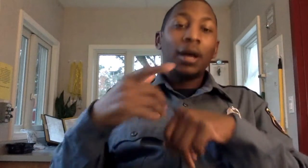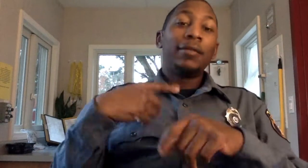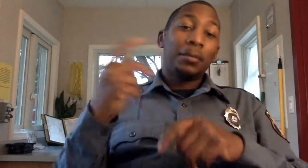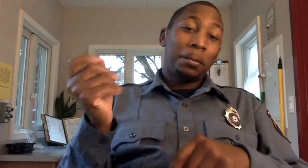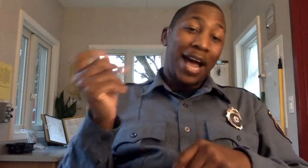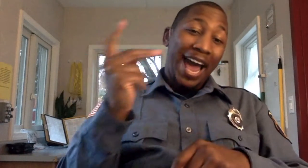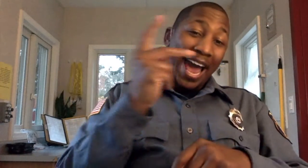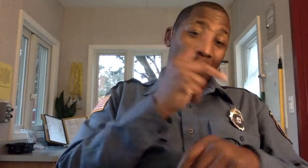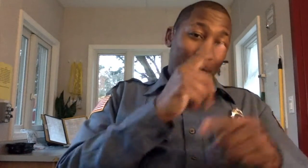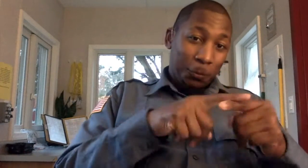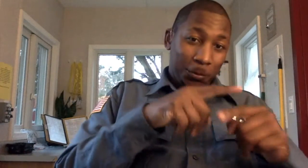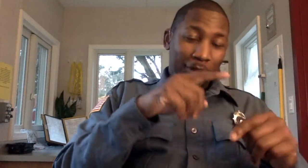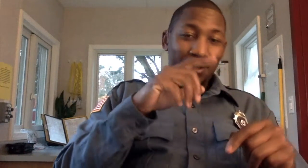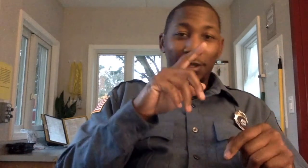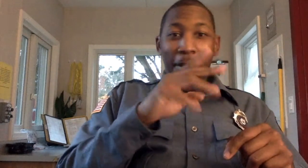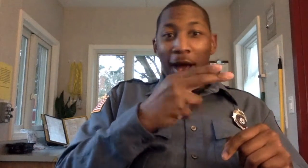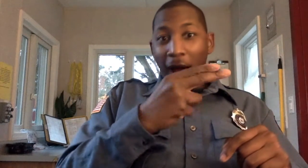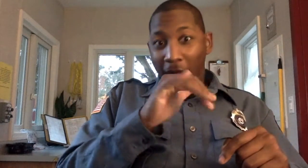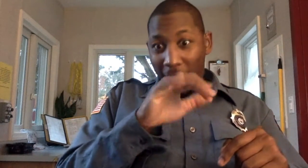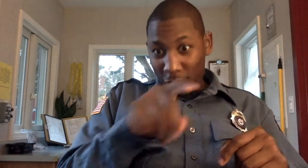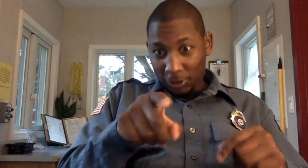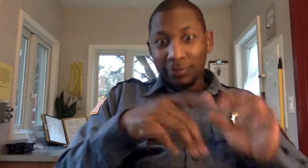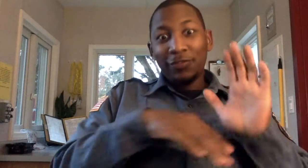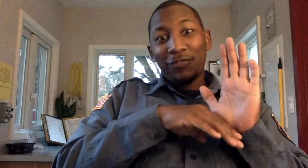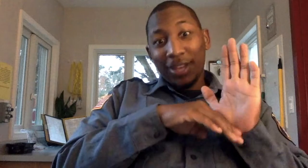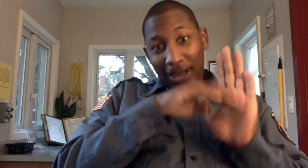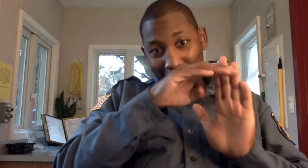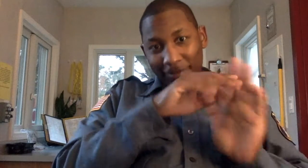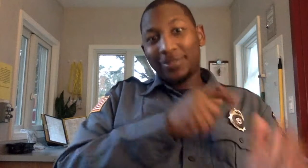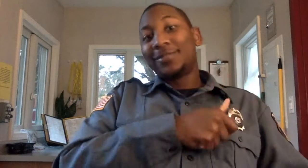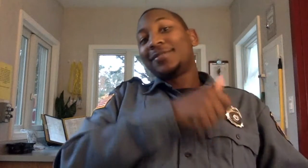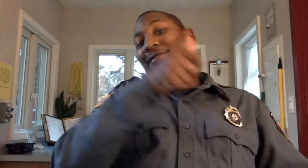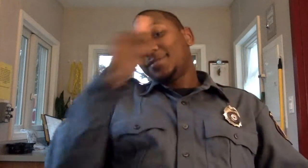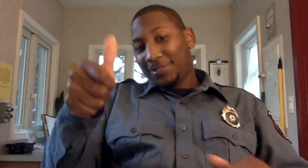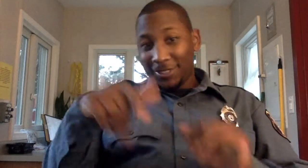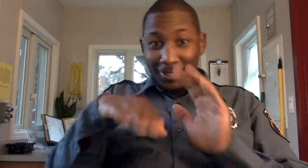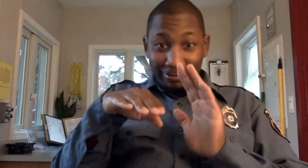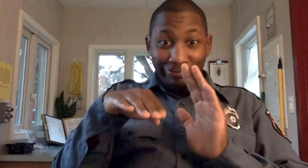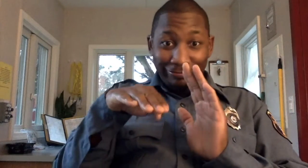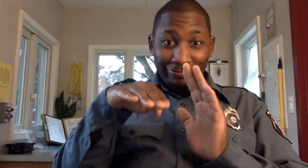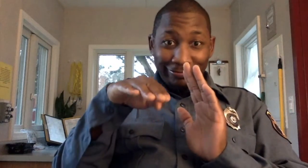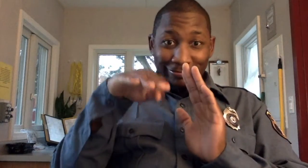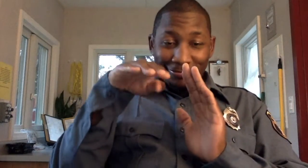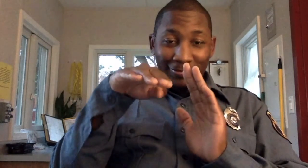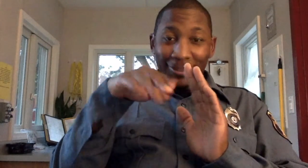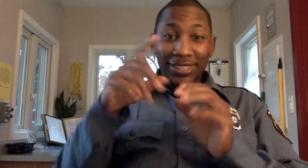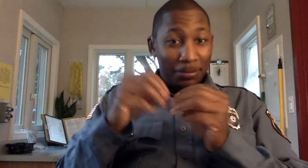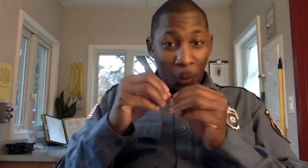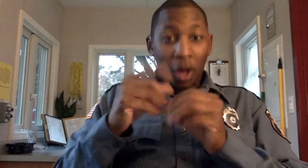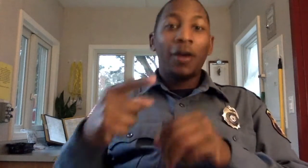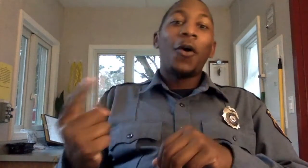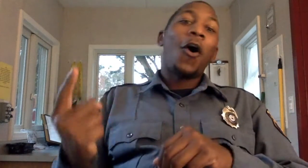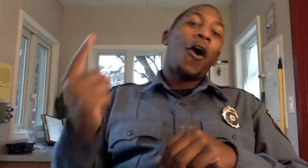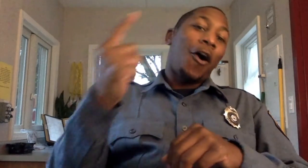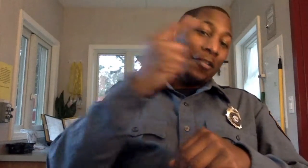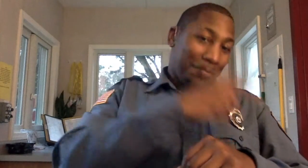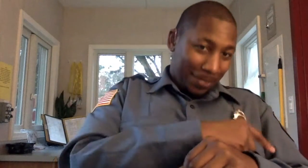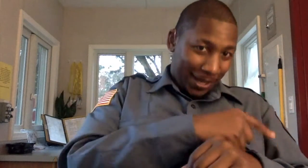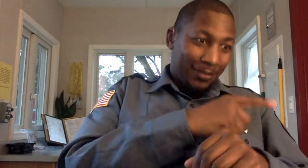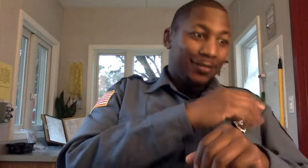And then we fill it up, and then the truck is empty. We have to go back to the hydrant, fill the truck back up, and then go back to fill up the pool. And